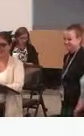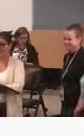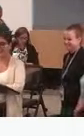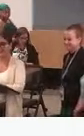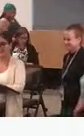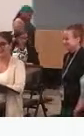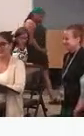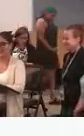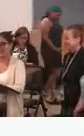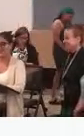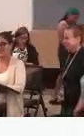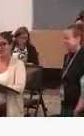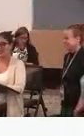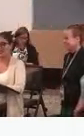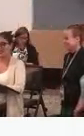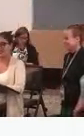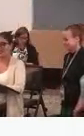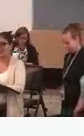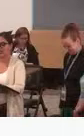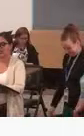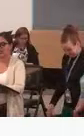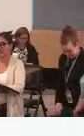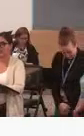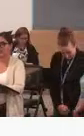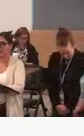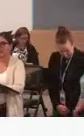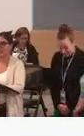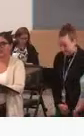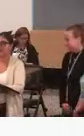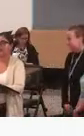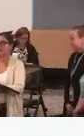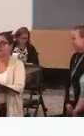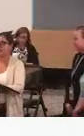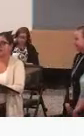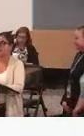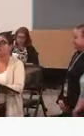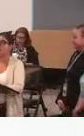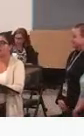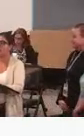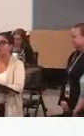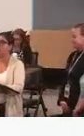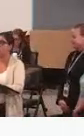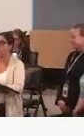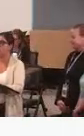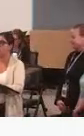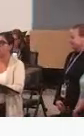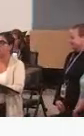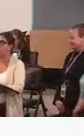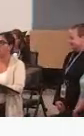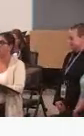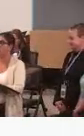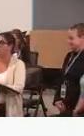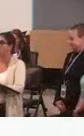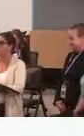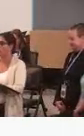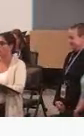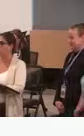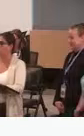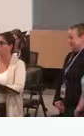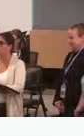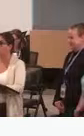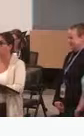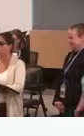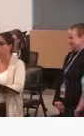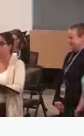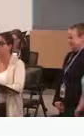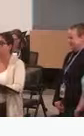Ms. Ligia, and getting to create that safe space where we have honest discussions about what the needs